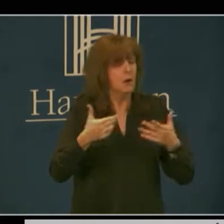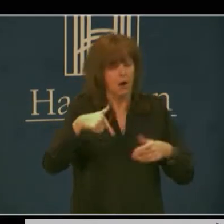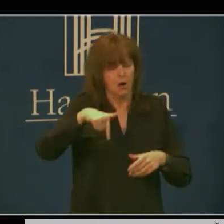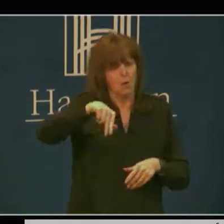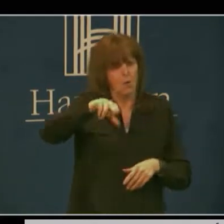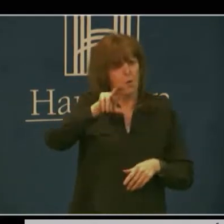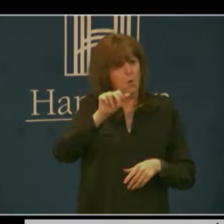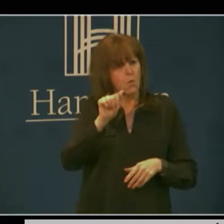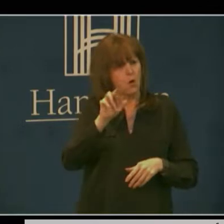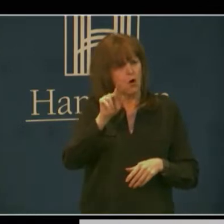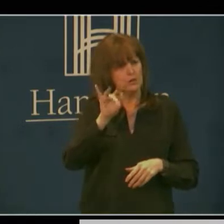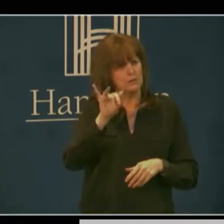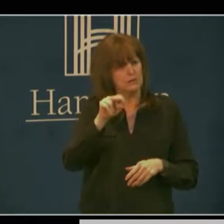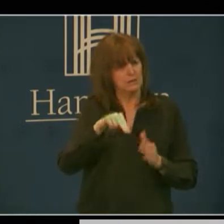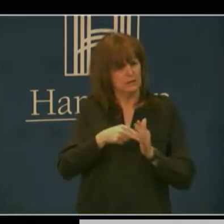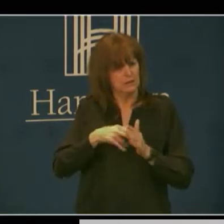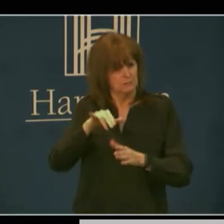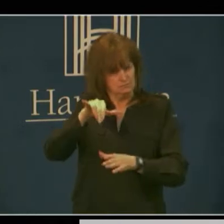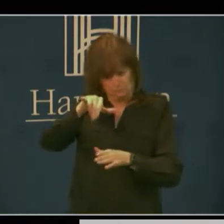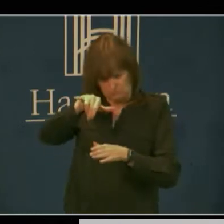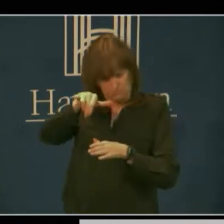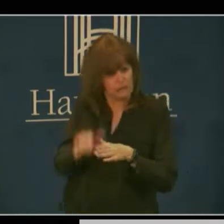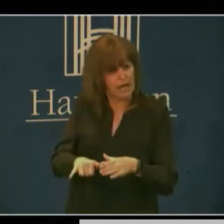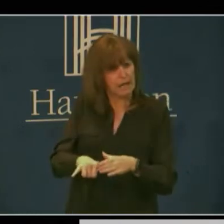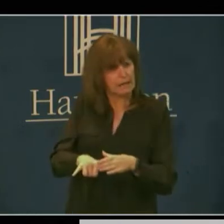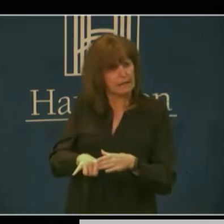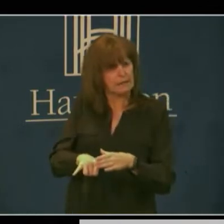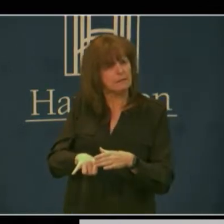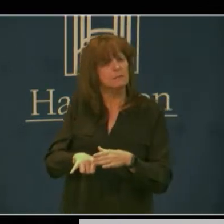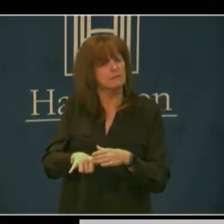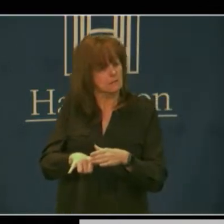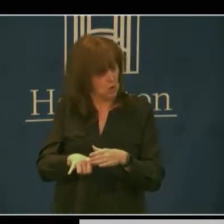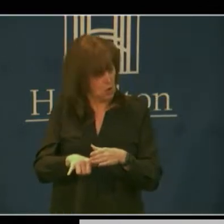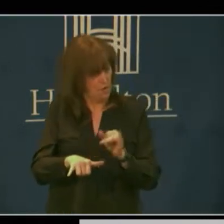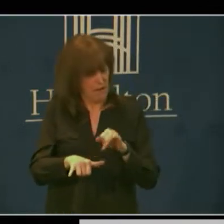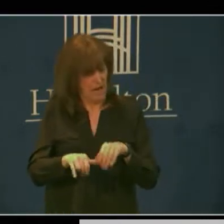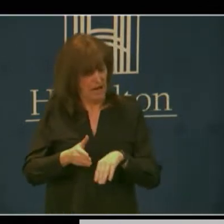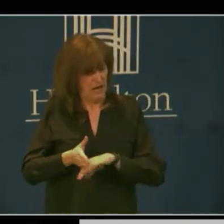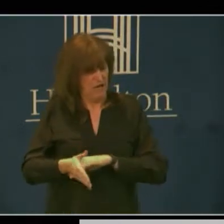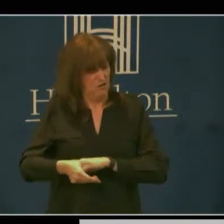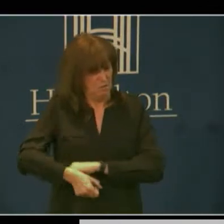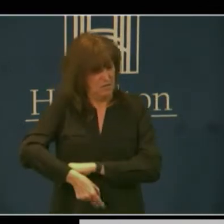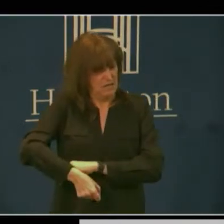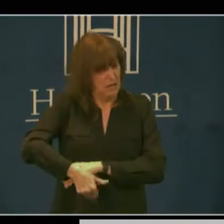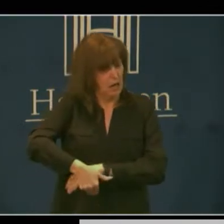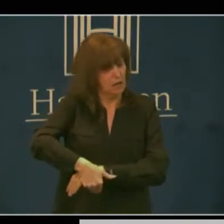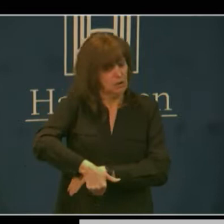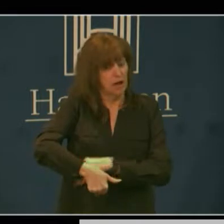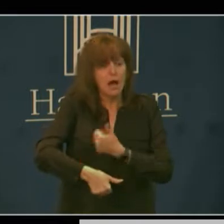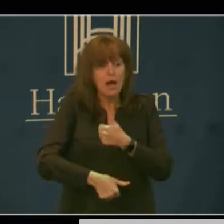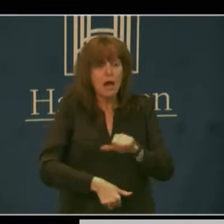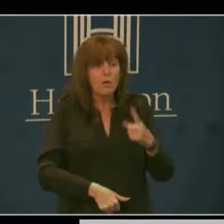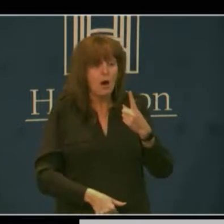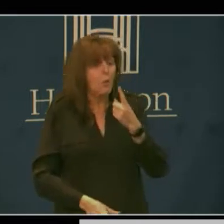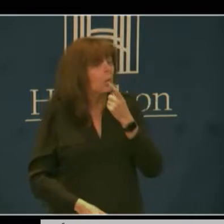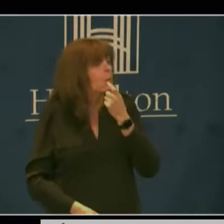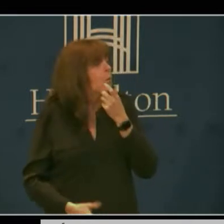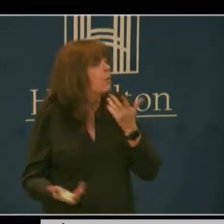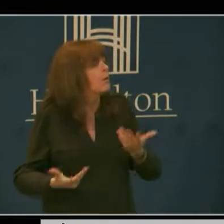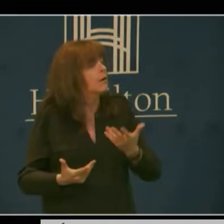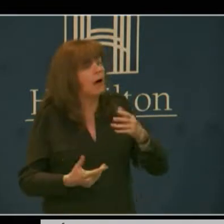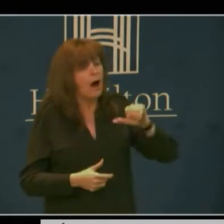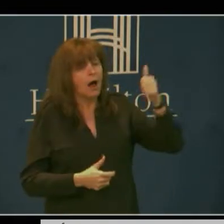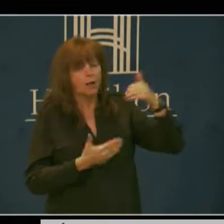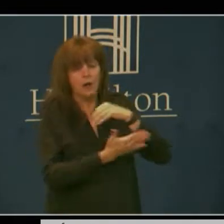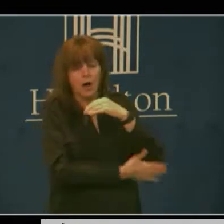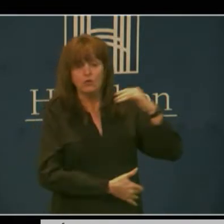is a countrywide mandate that if you traveled outside of Canada, you need to self-isolate for 14 days. In